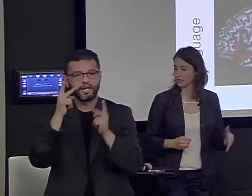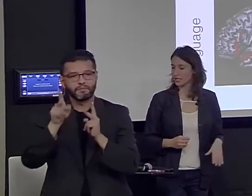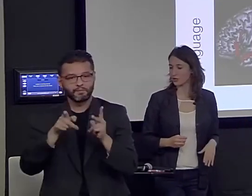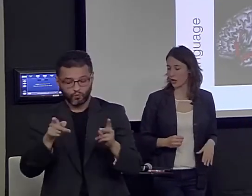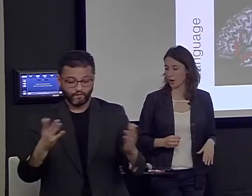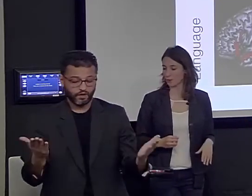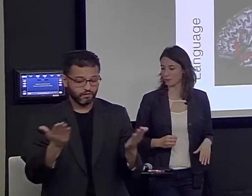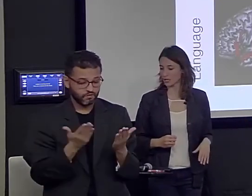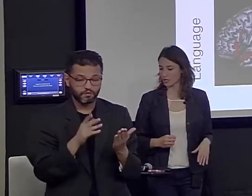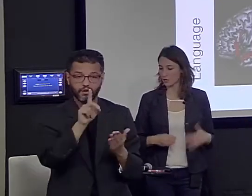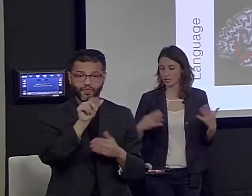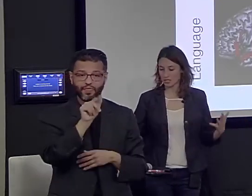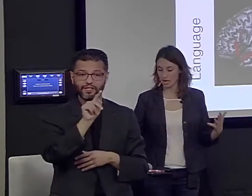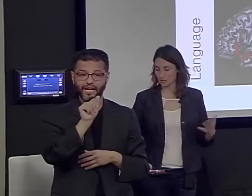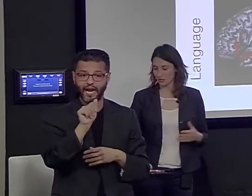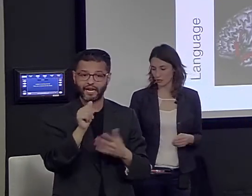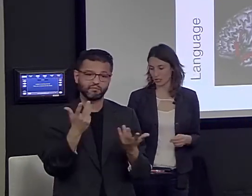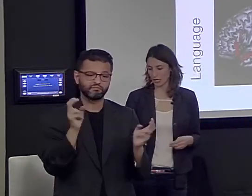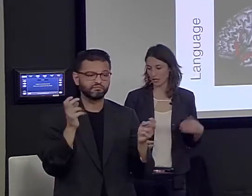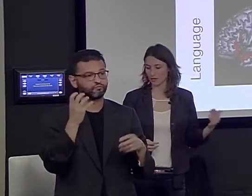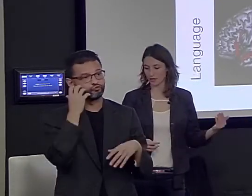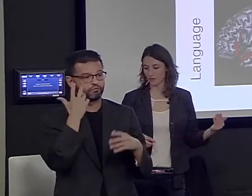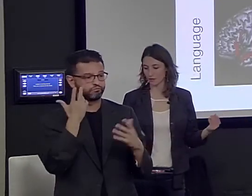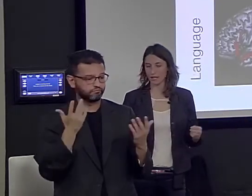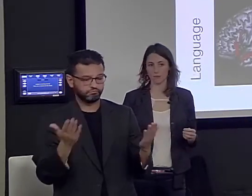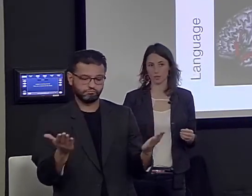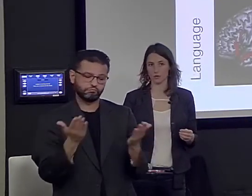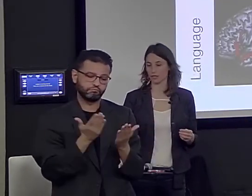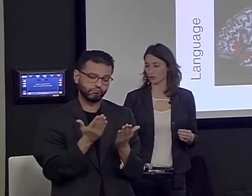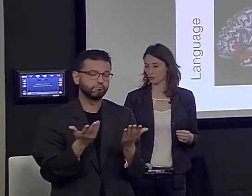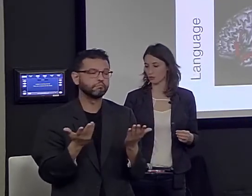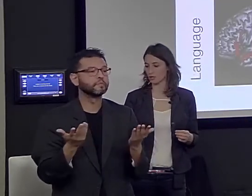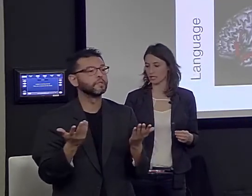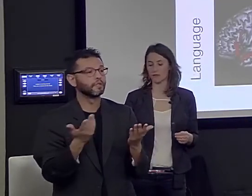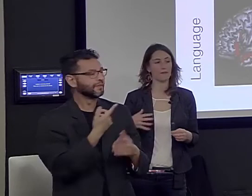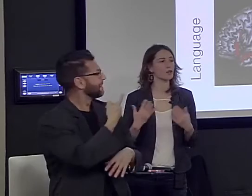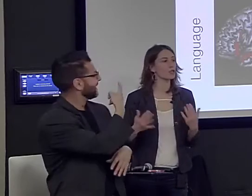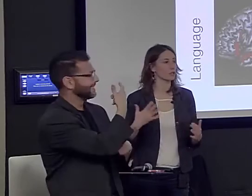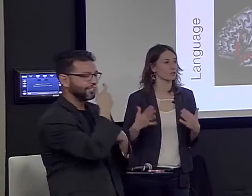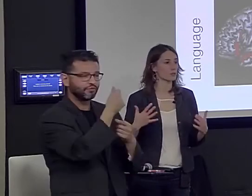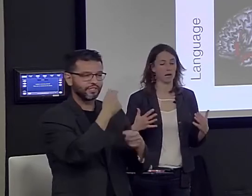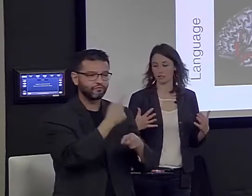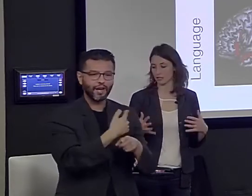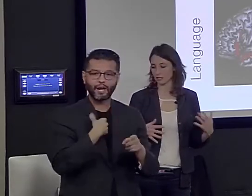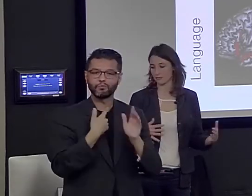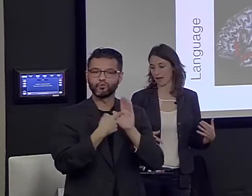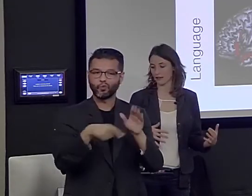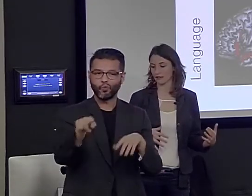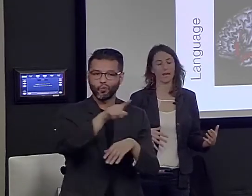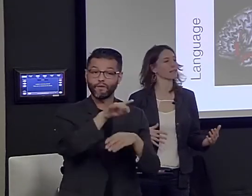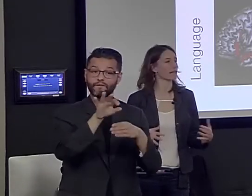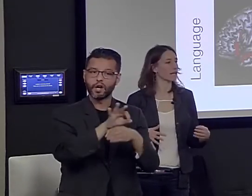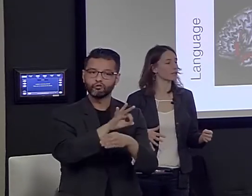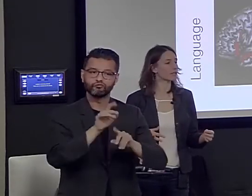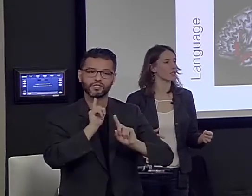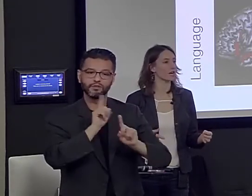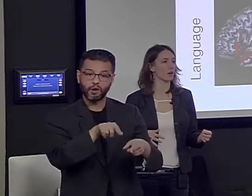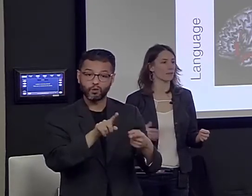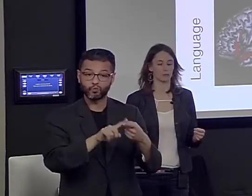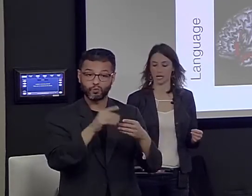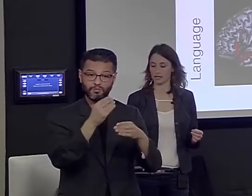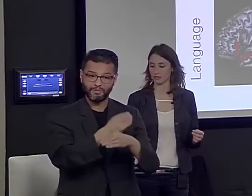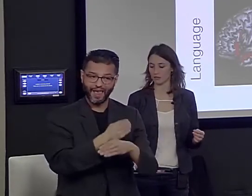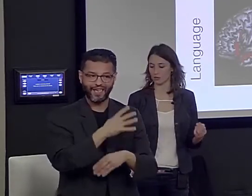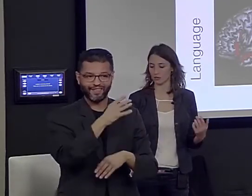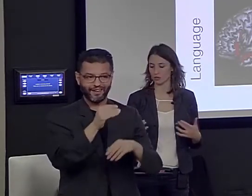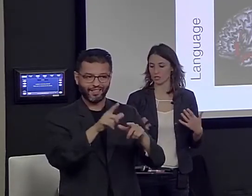back. So this is kind of interesting. And on the right, I'm showing you the functional responses to math and language